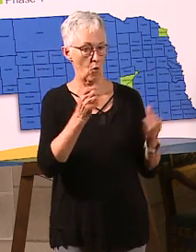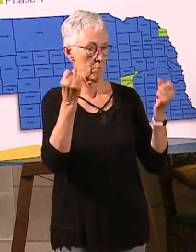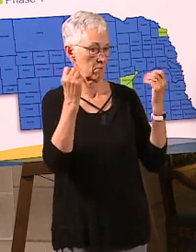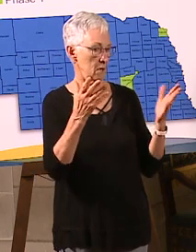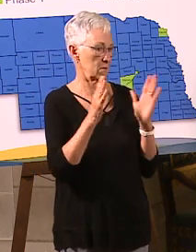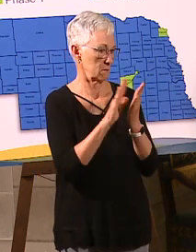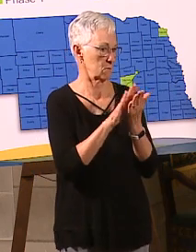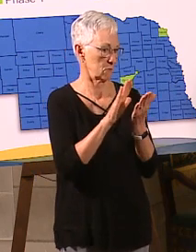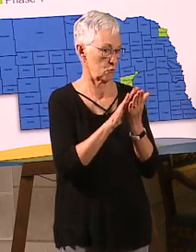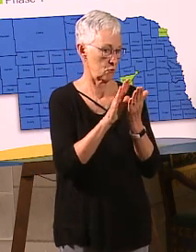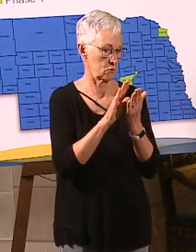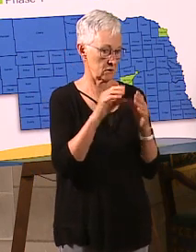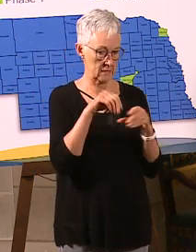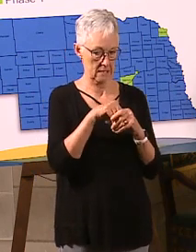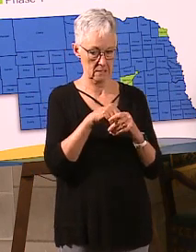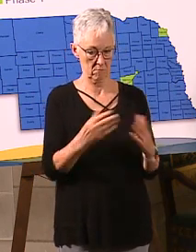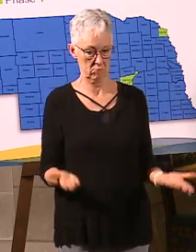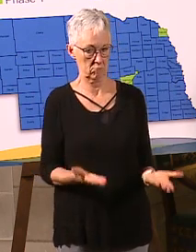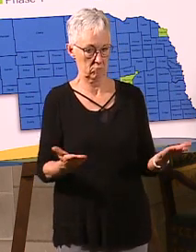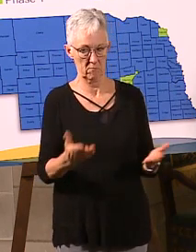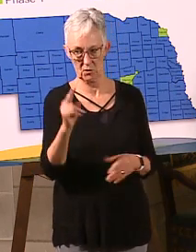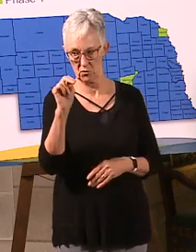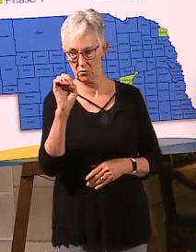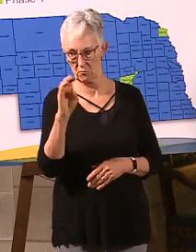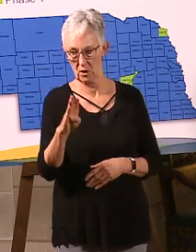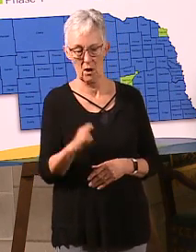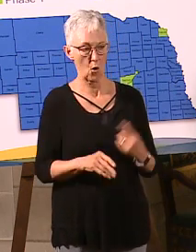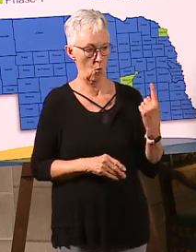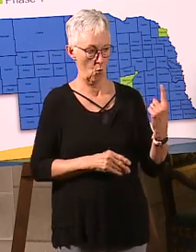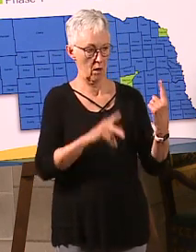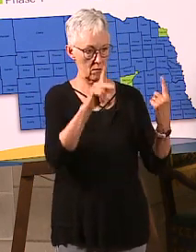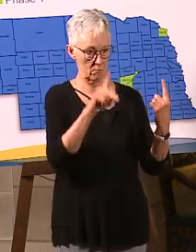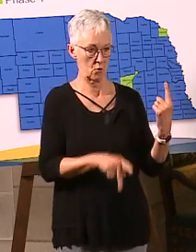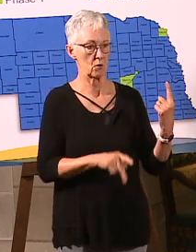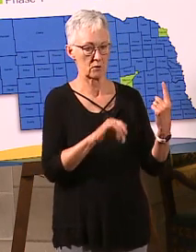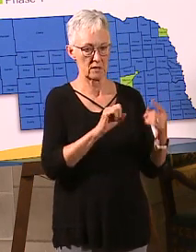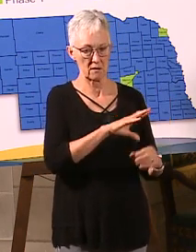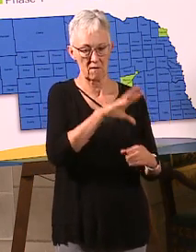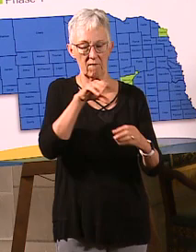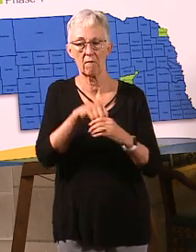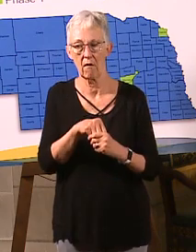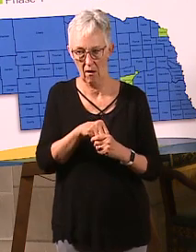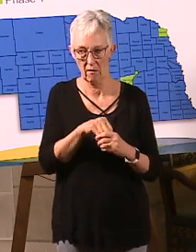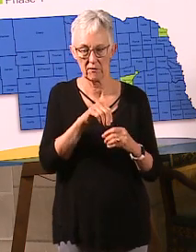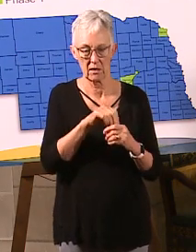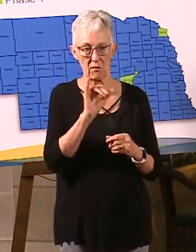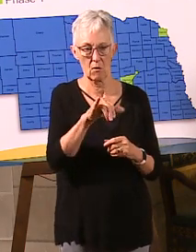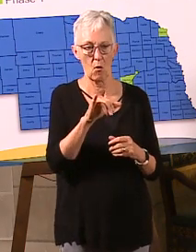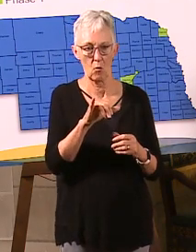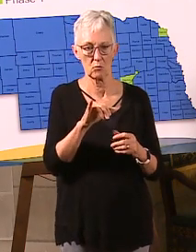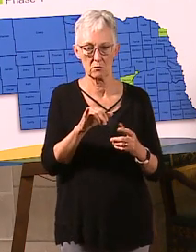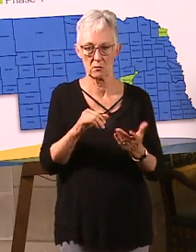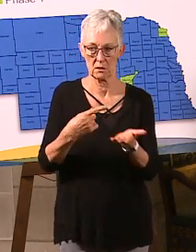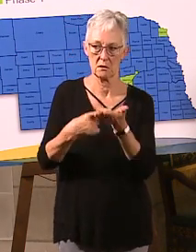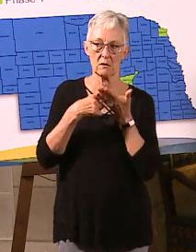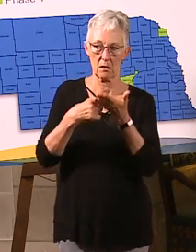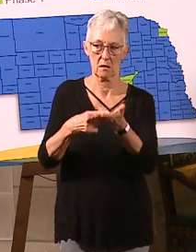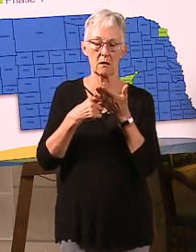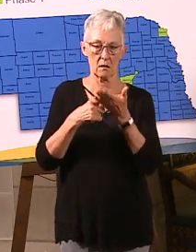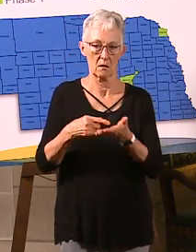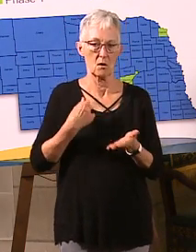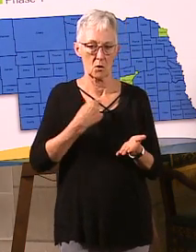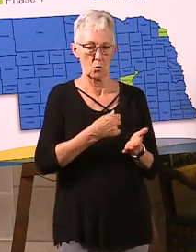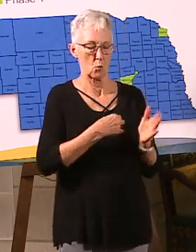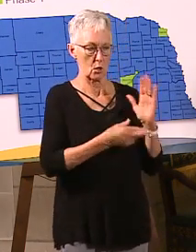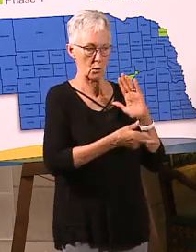least one person from a district's involved at least in part of those conversations. There are probably many, many more than that. We're reviewing the